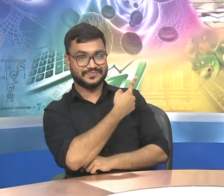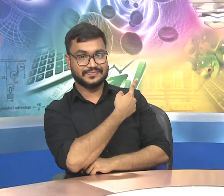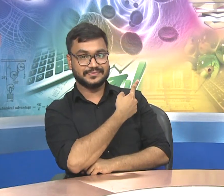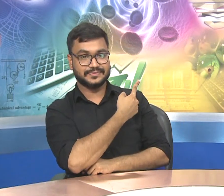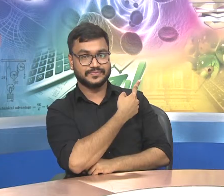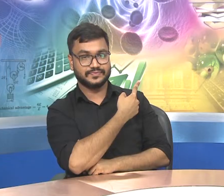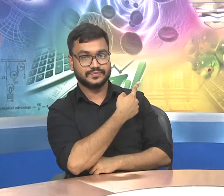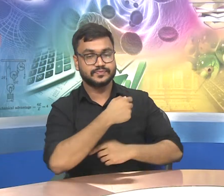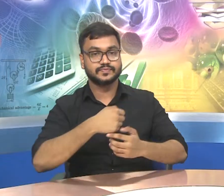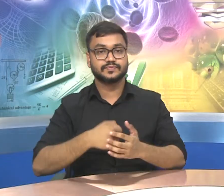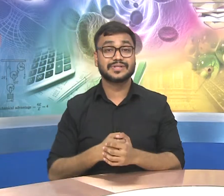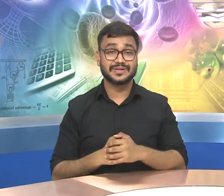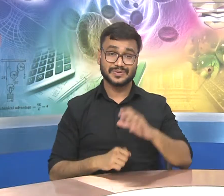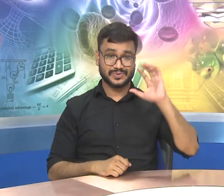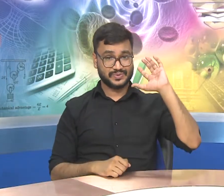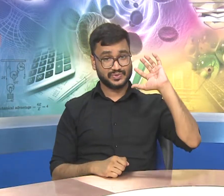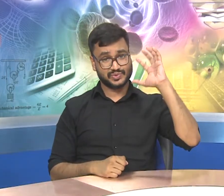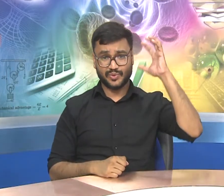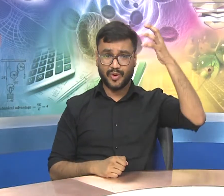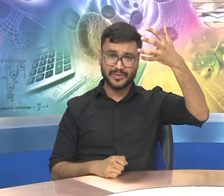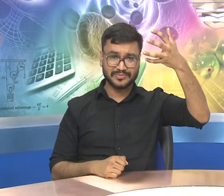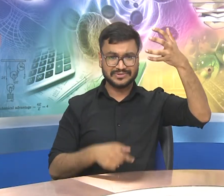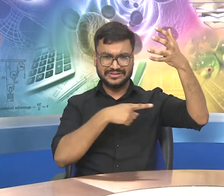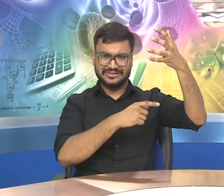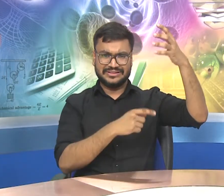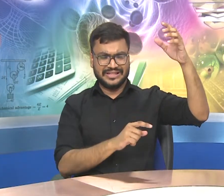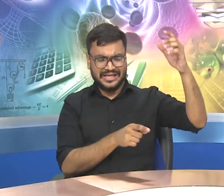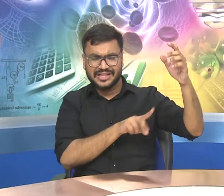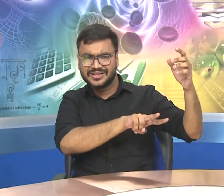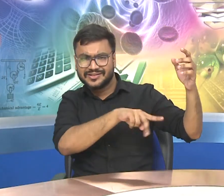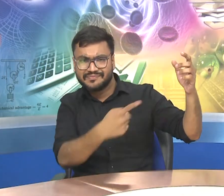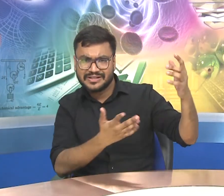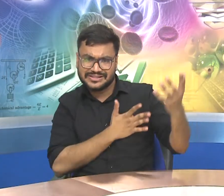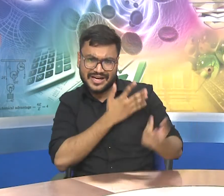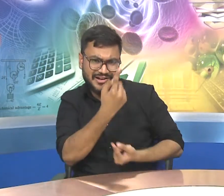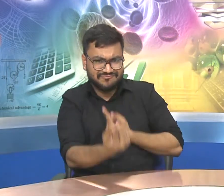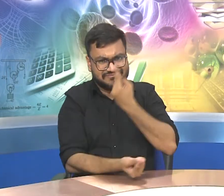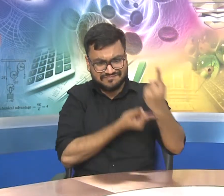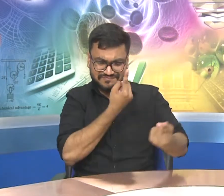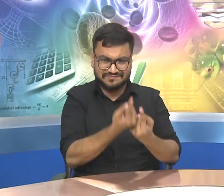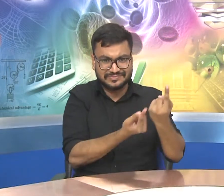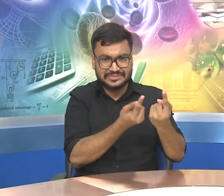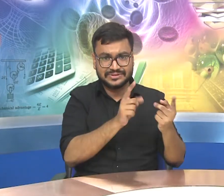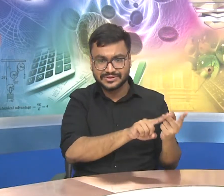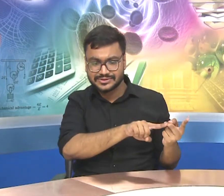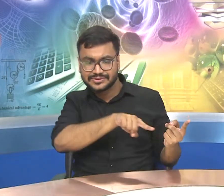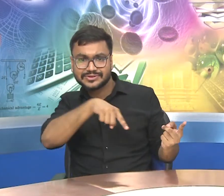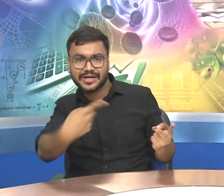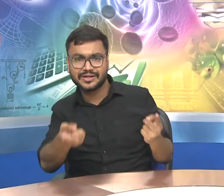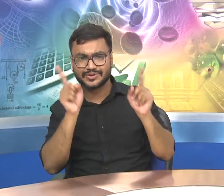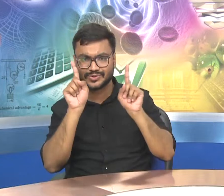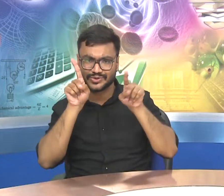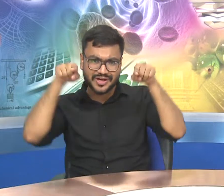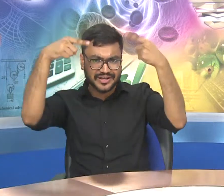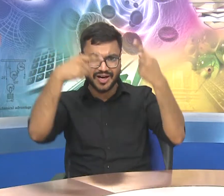As you can see on the screen, this is the model of energy flow through an